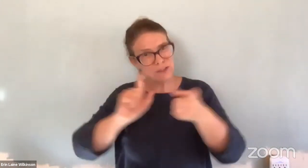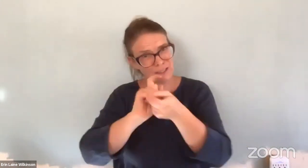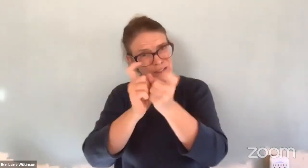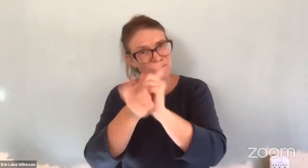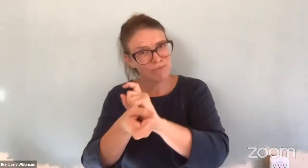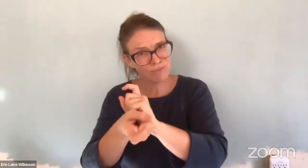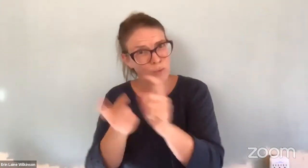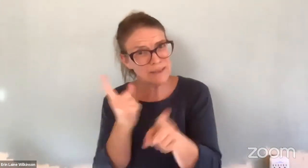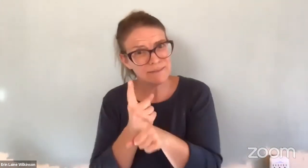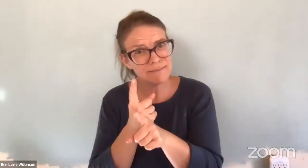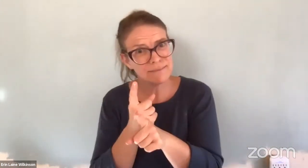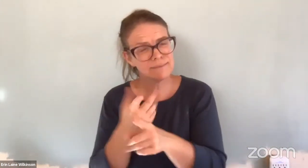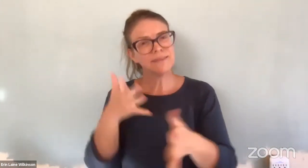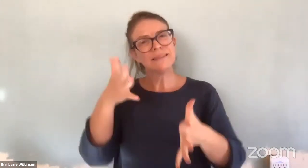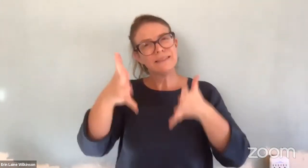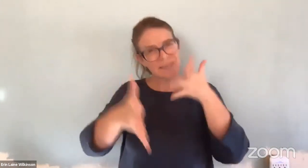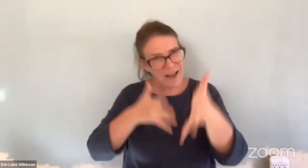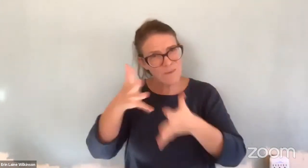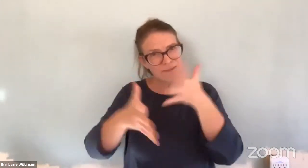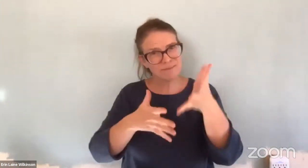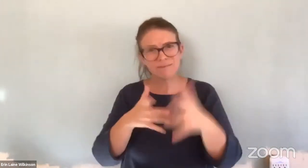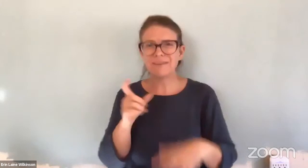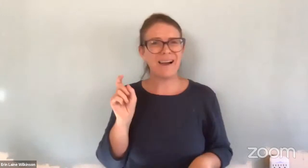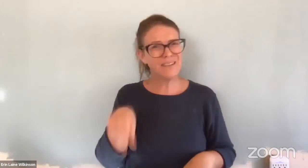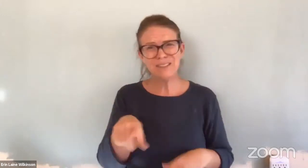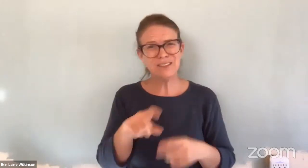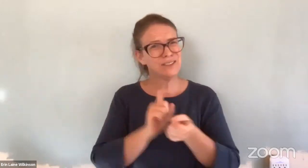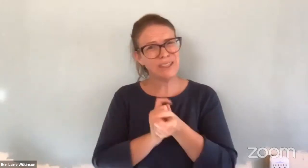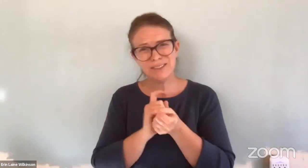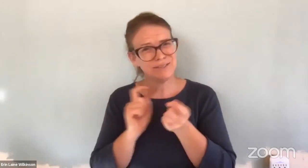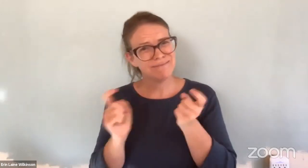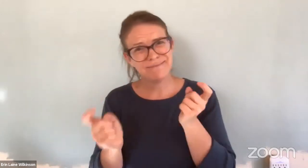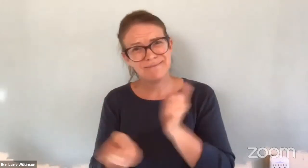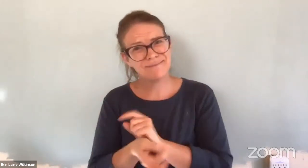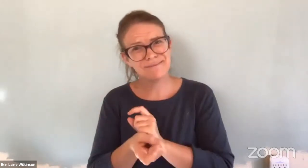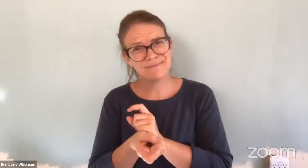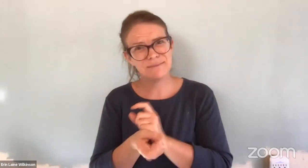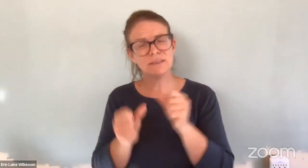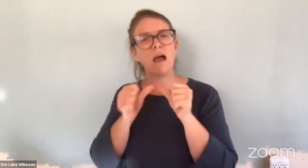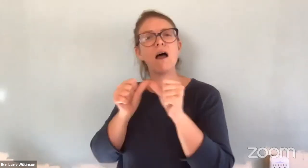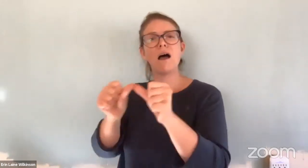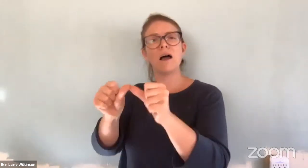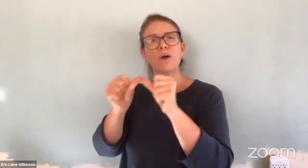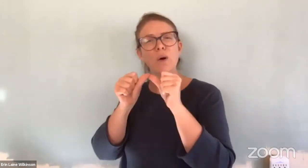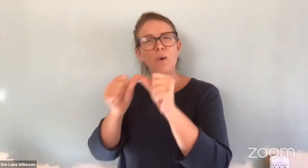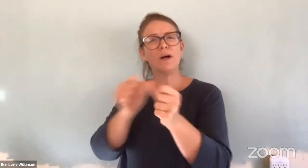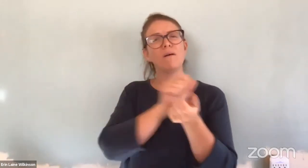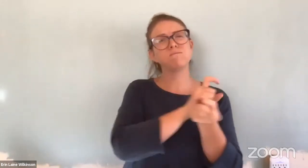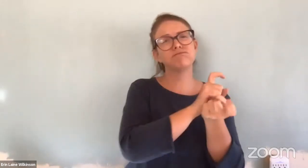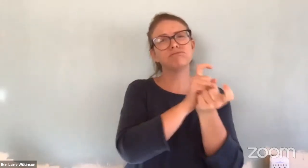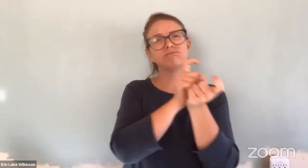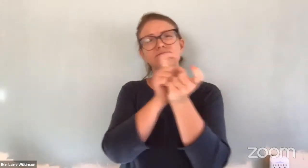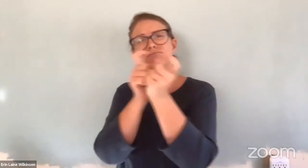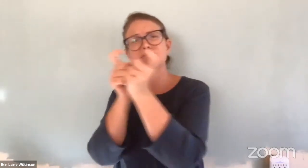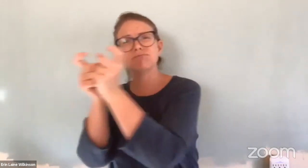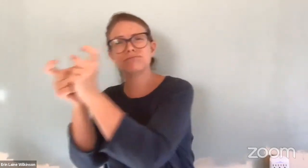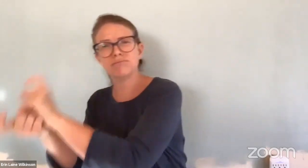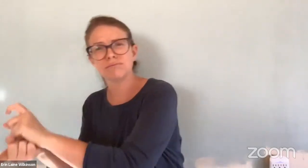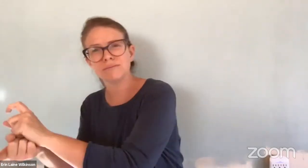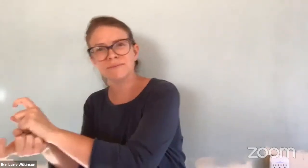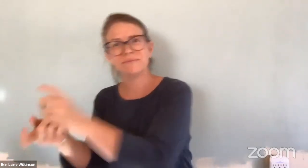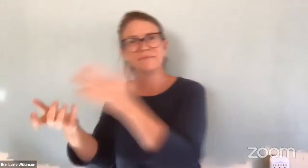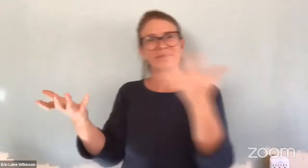And most important, we need to remember that language changes, right? Sign languages have to change. It's